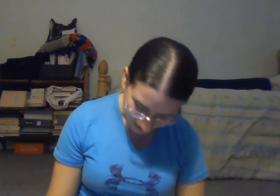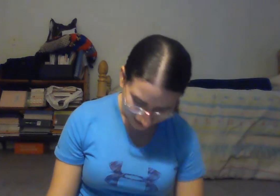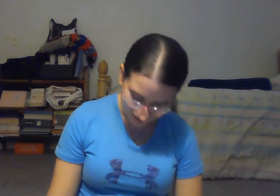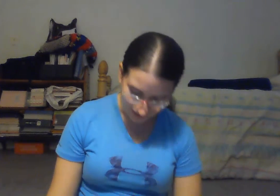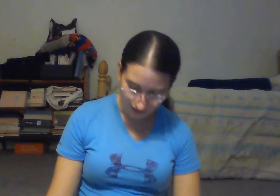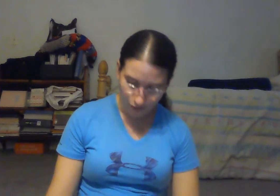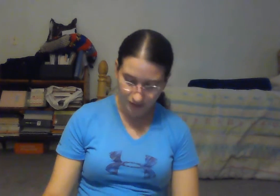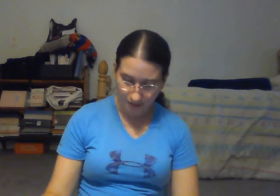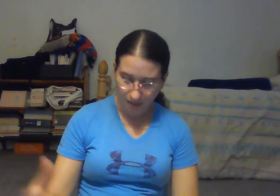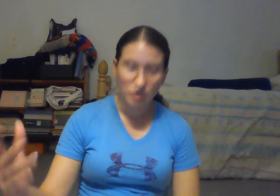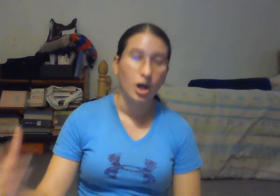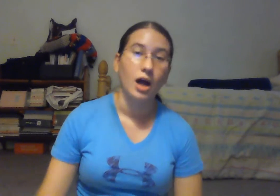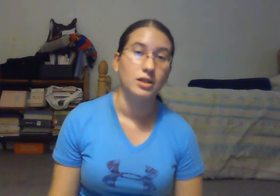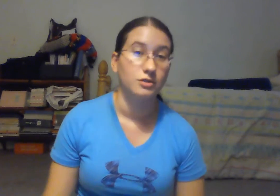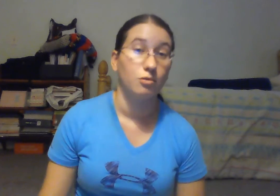Anything like that. You could say my dog is 1.